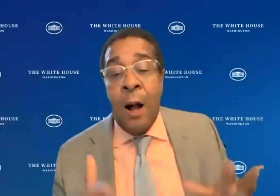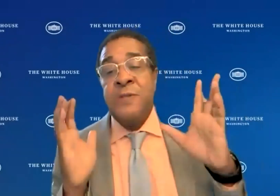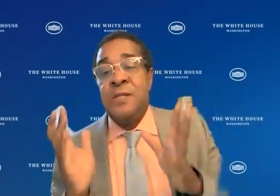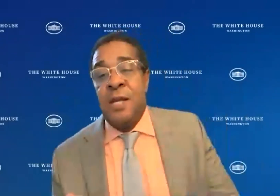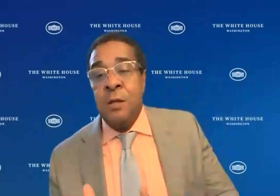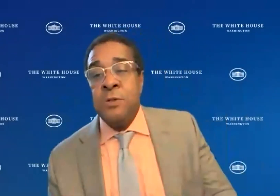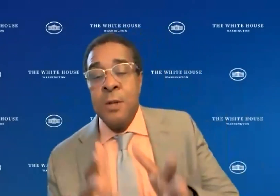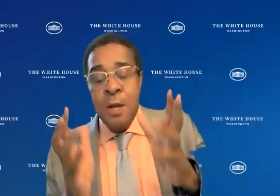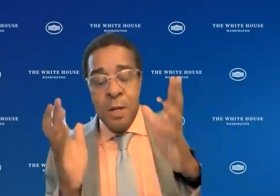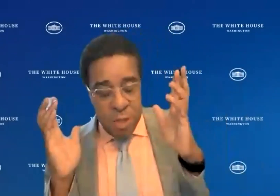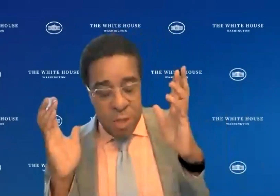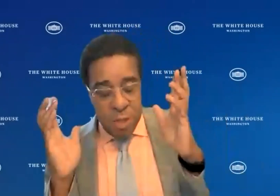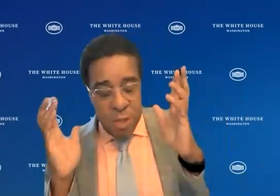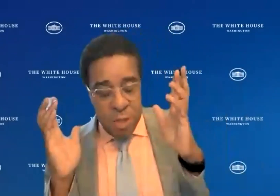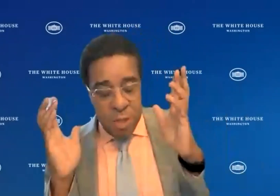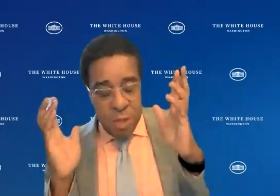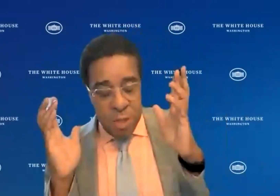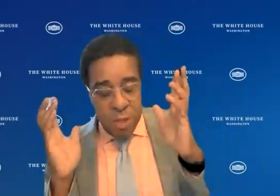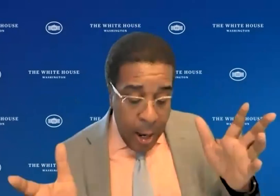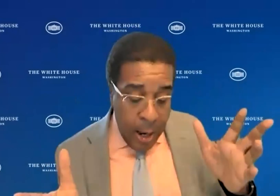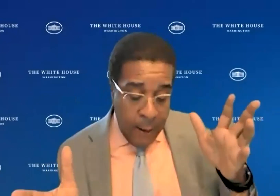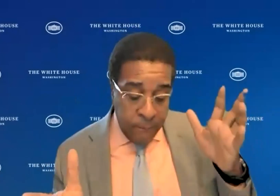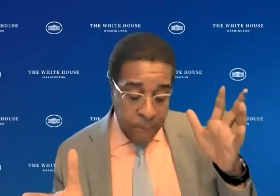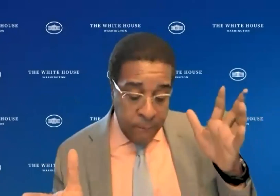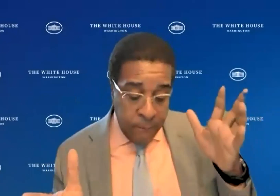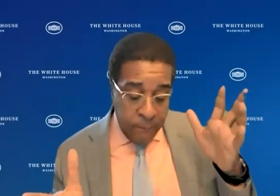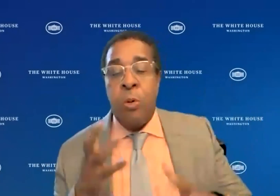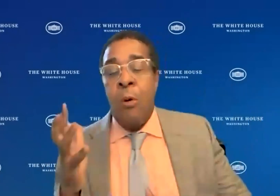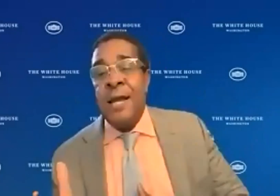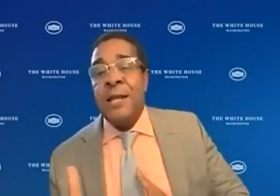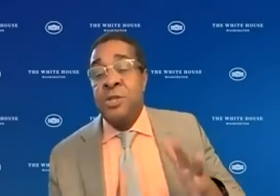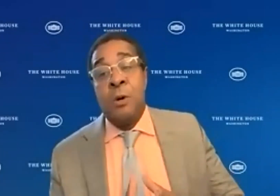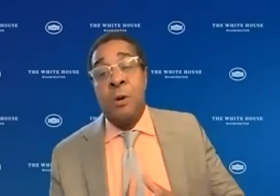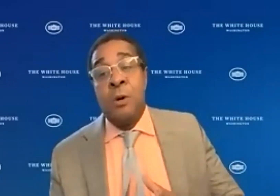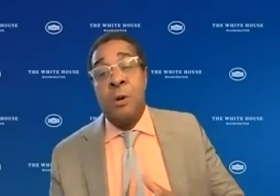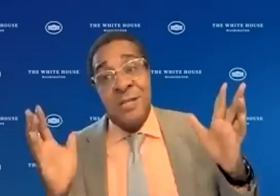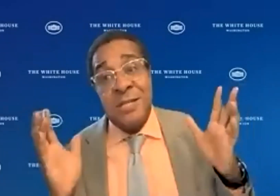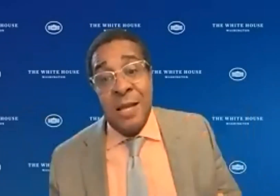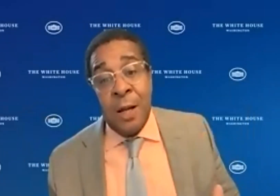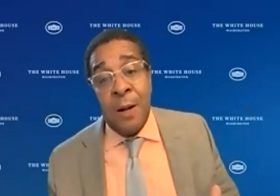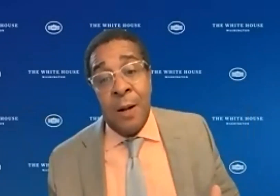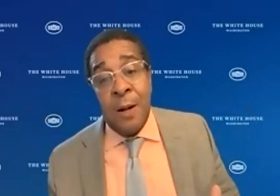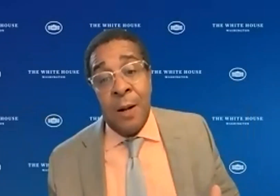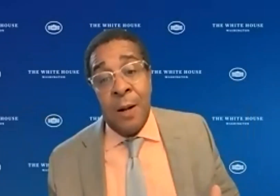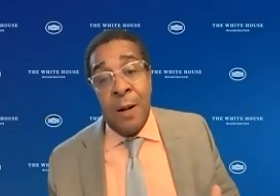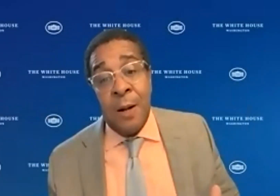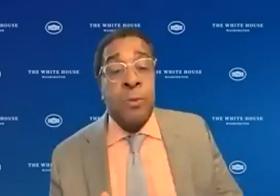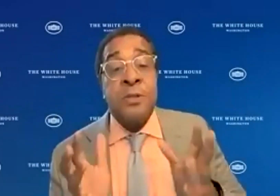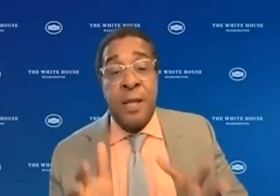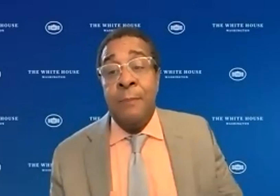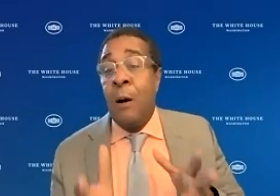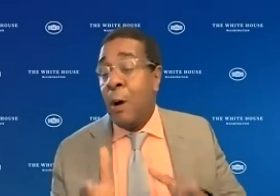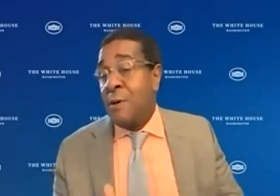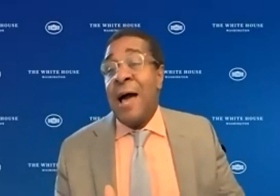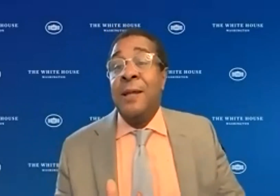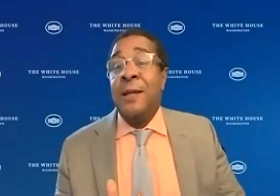my office continues to work with them to both coordinate and ensure that there is a syndemic approach. I was thrilled